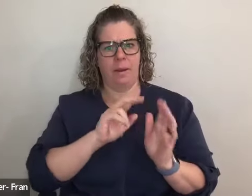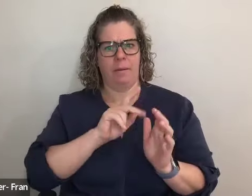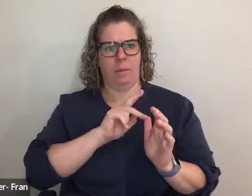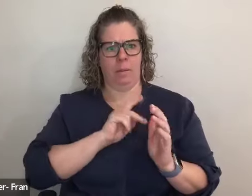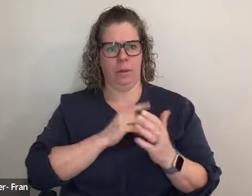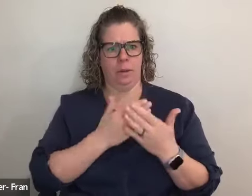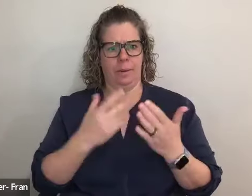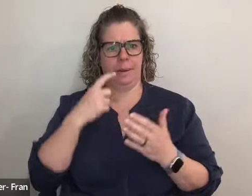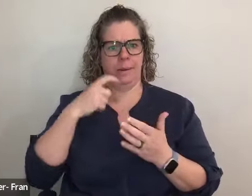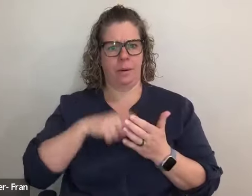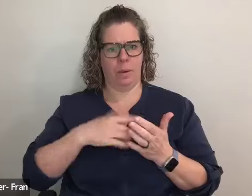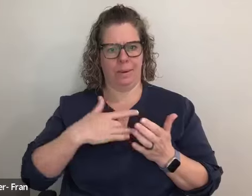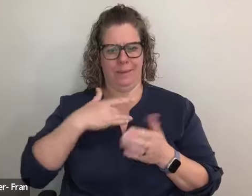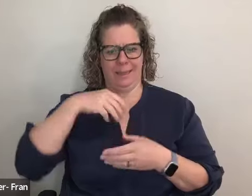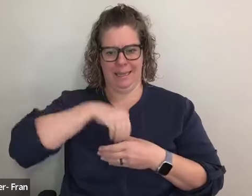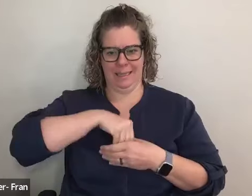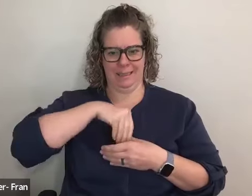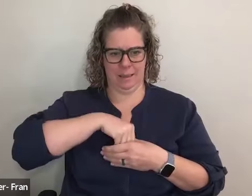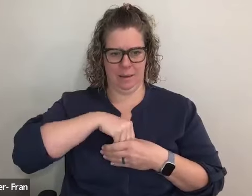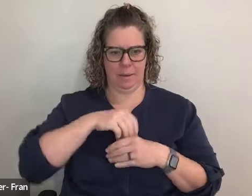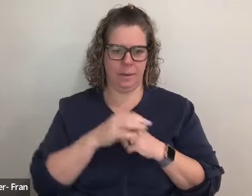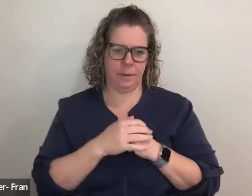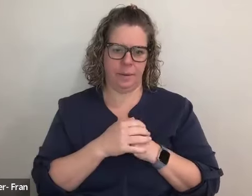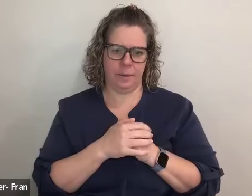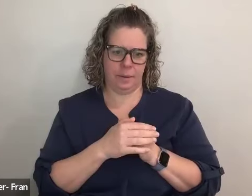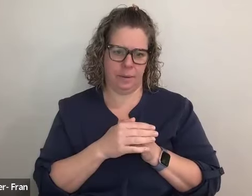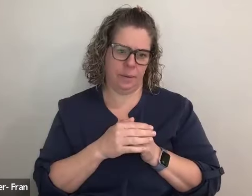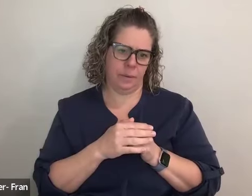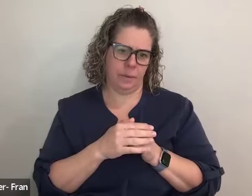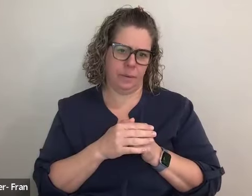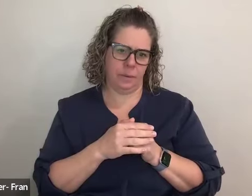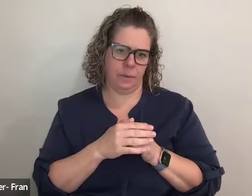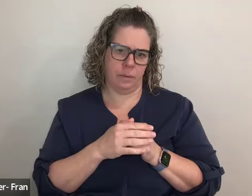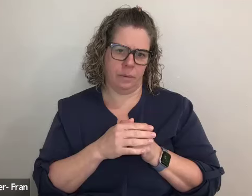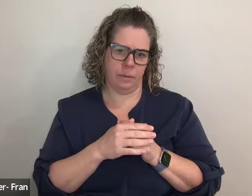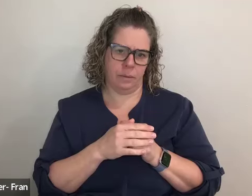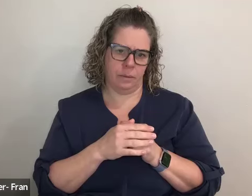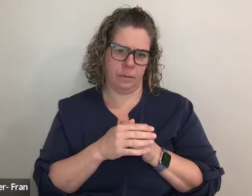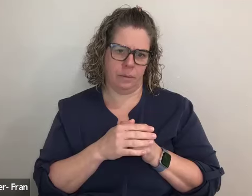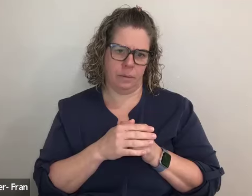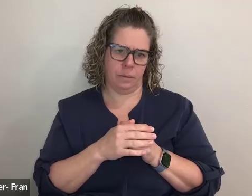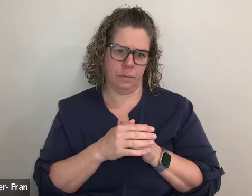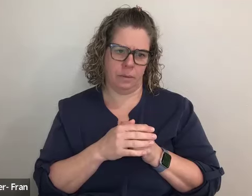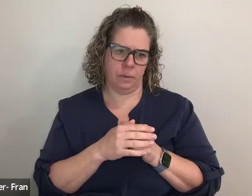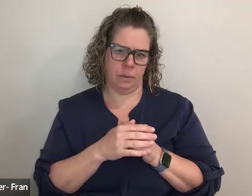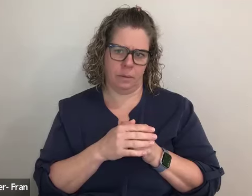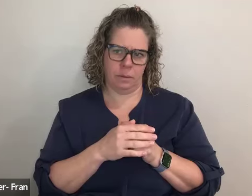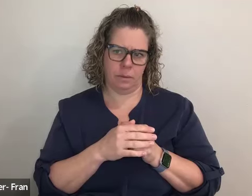sensations on the inside. And so just noticing, this one's obviously, I